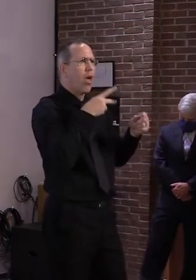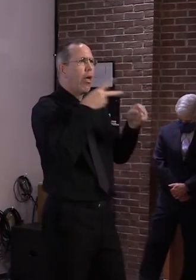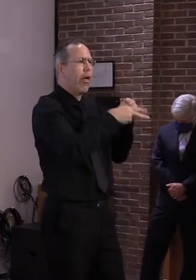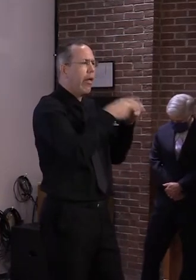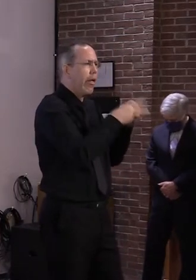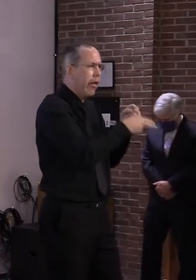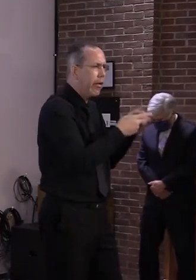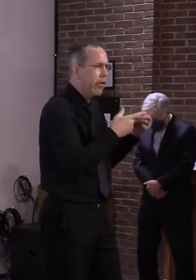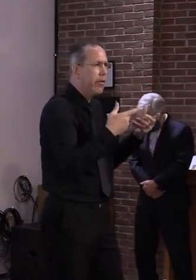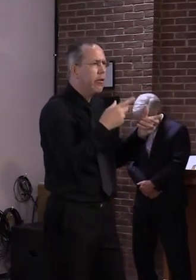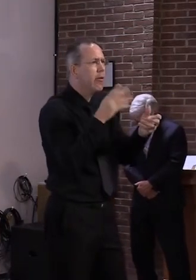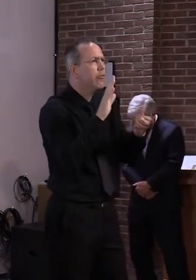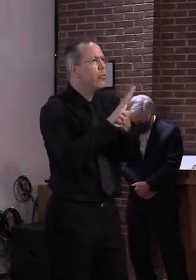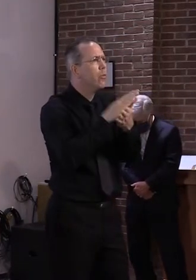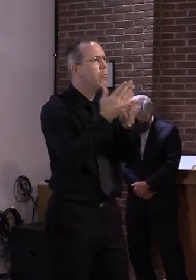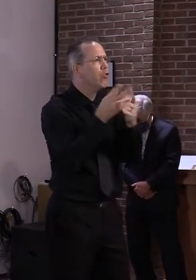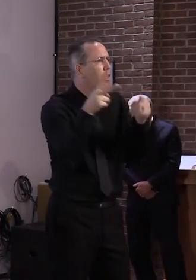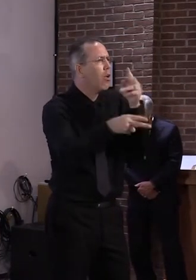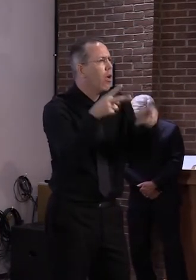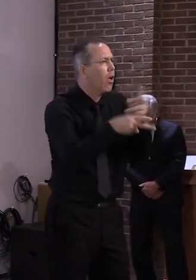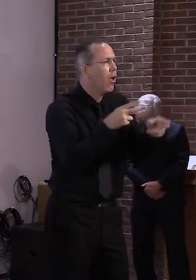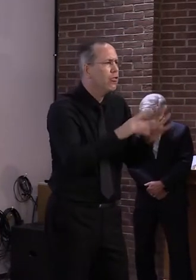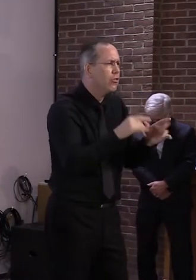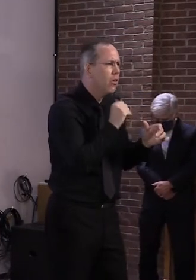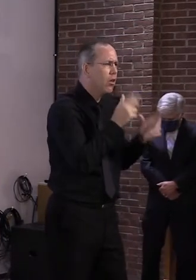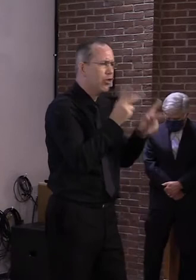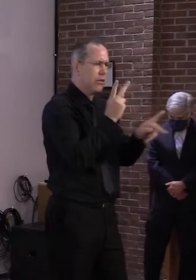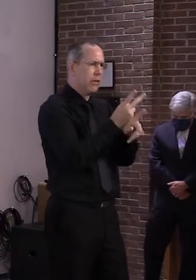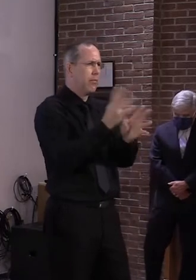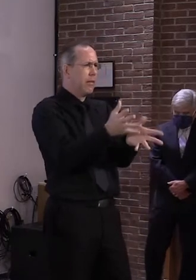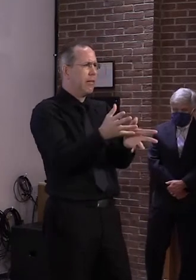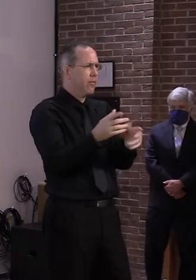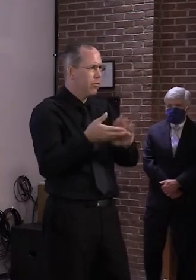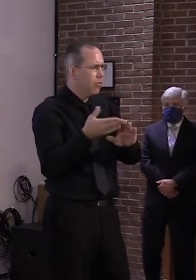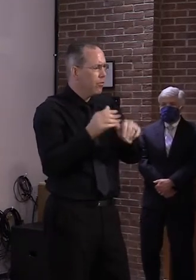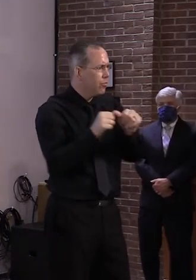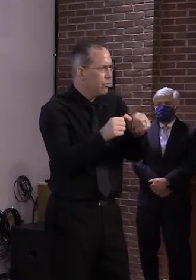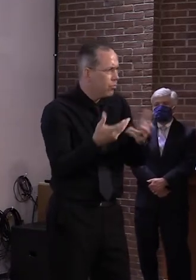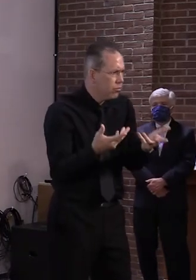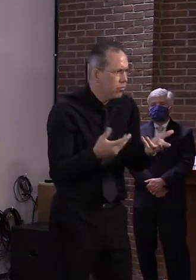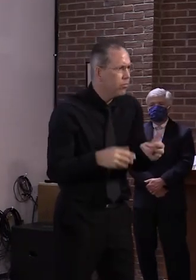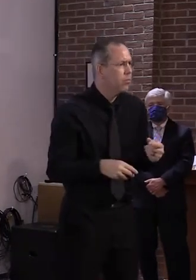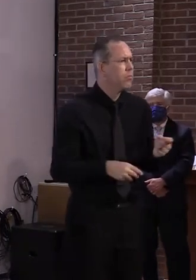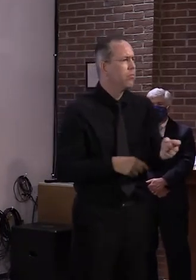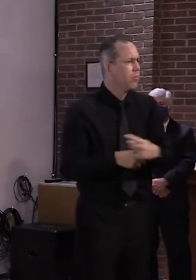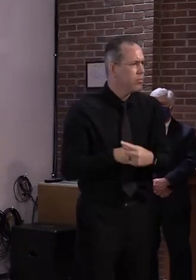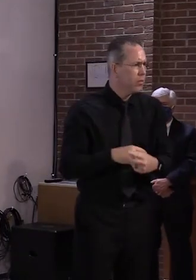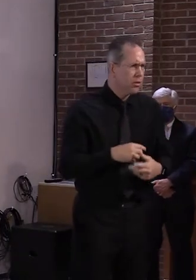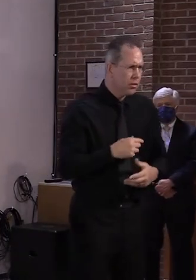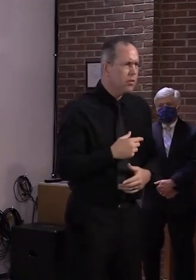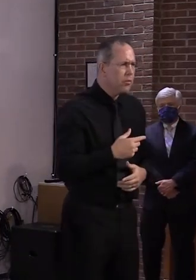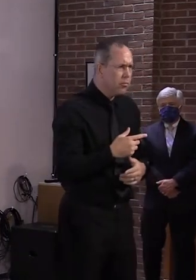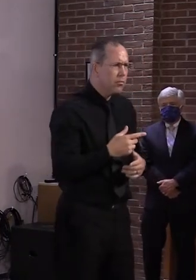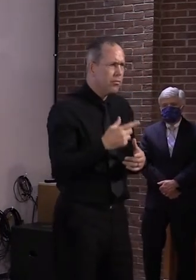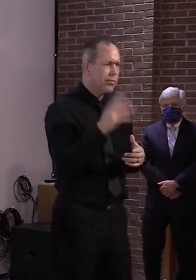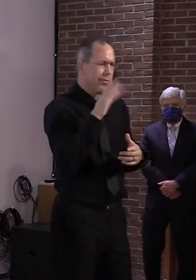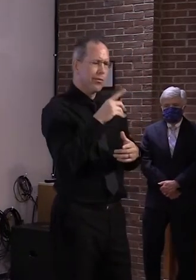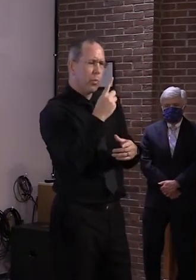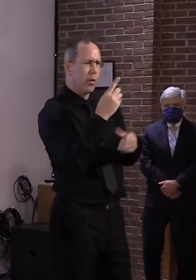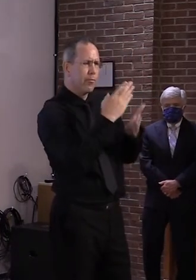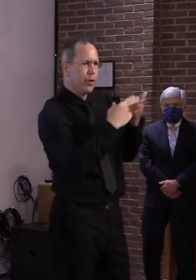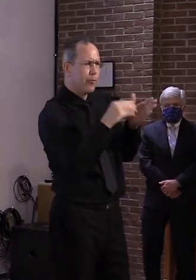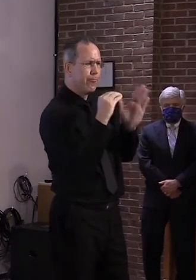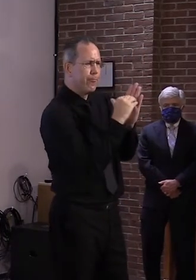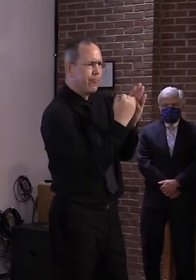want to have taxpayers be burdened by this this tremendous increase